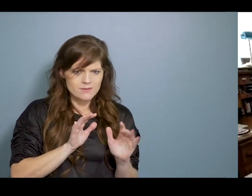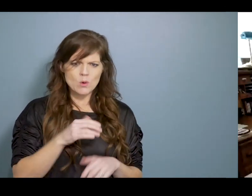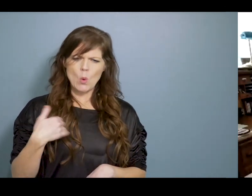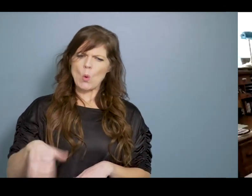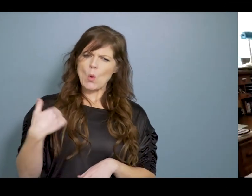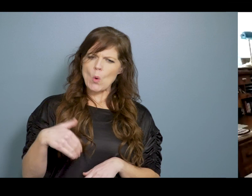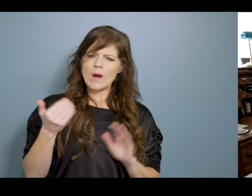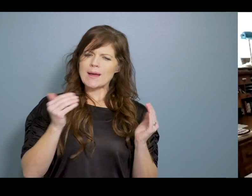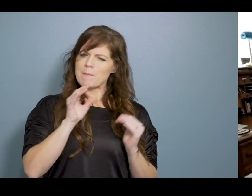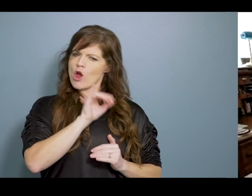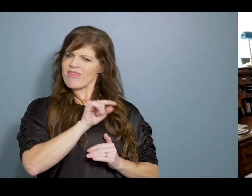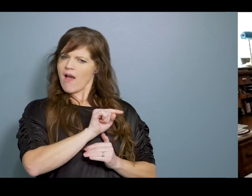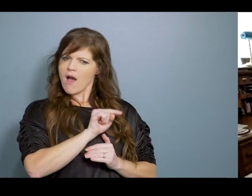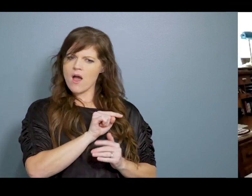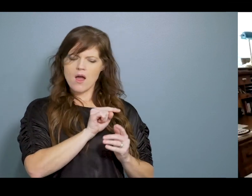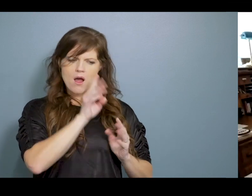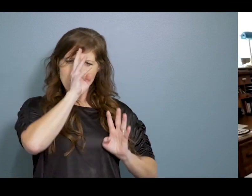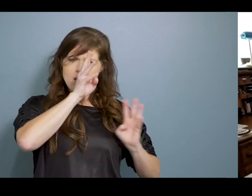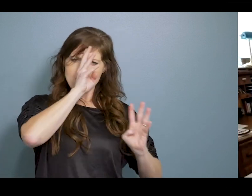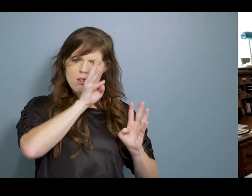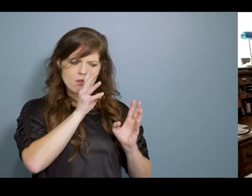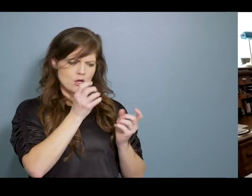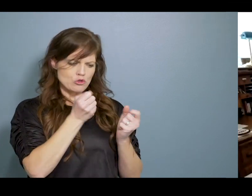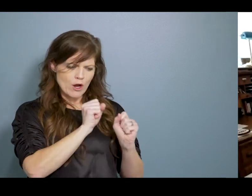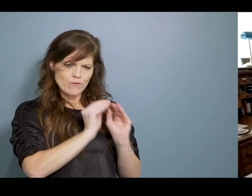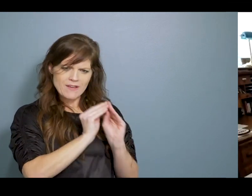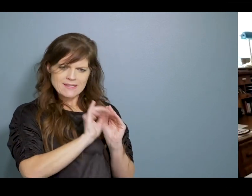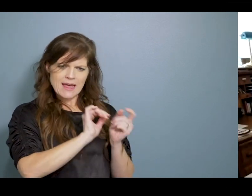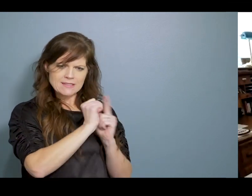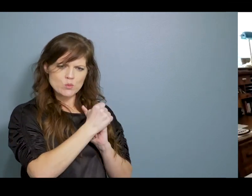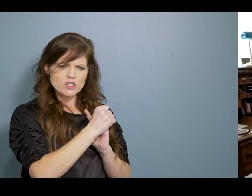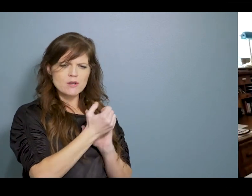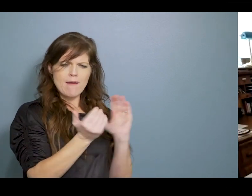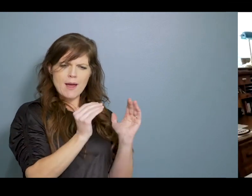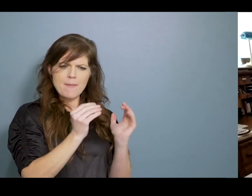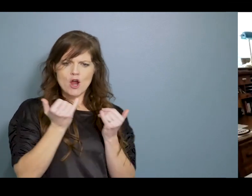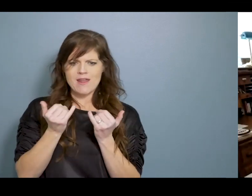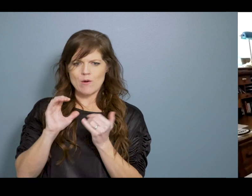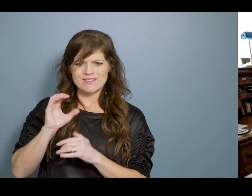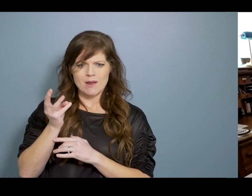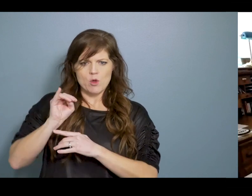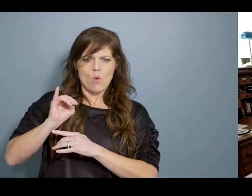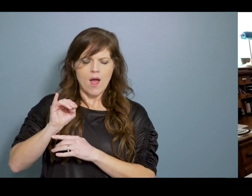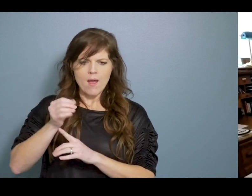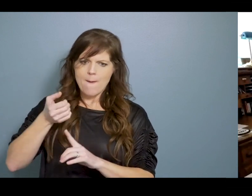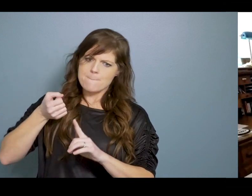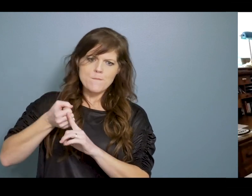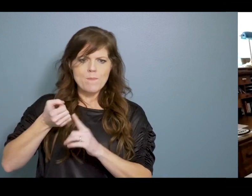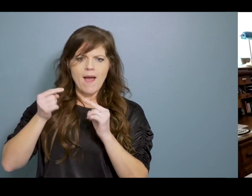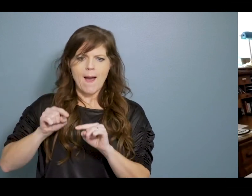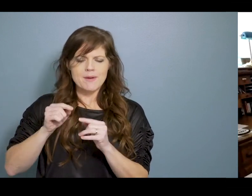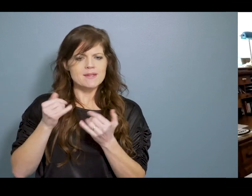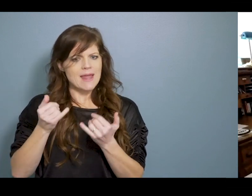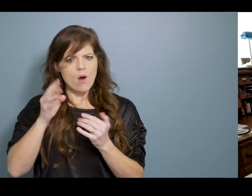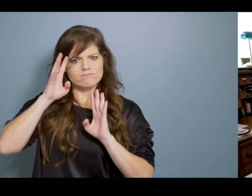true grit, true imagination, and true culture of can do and making it happen no matter what.